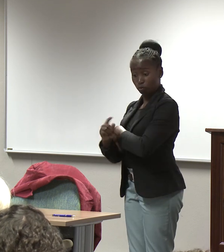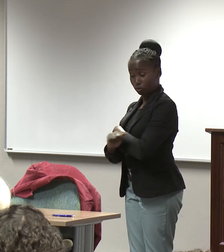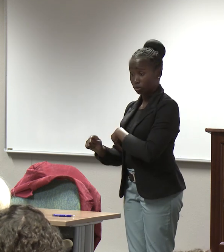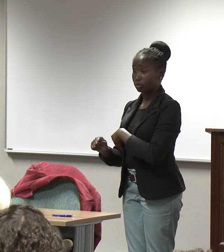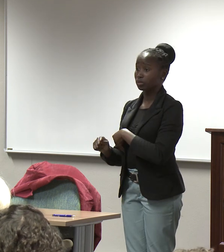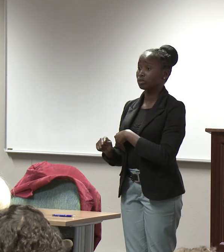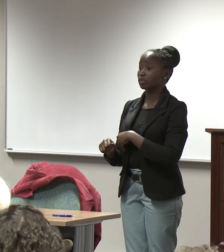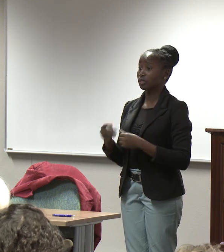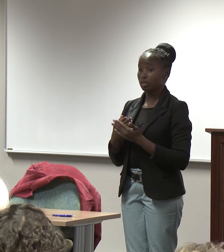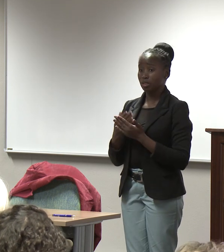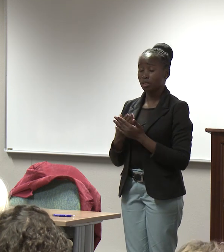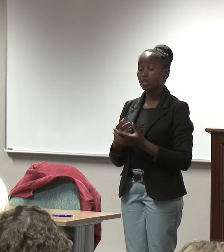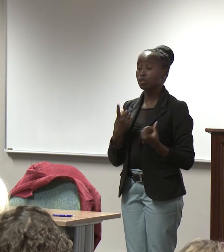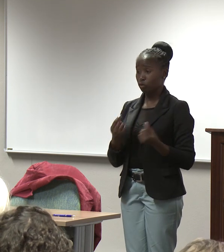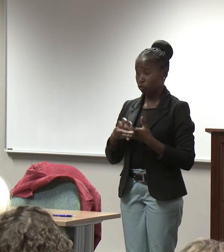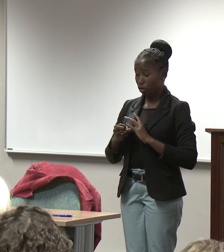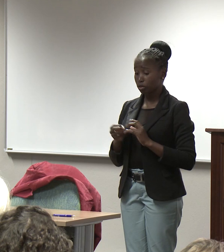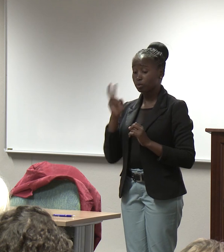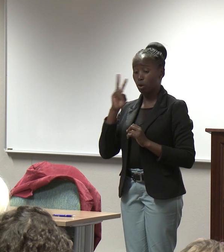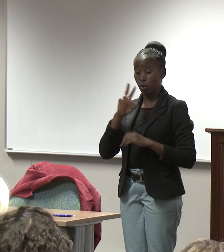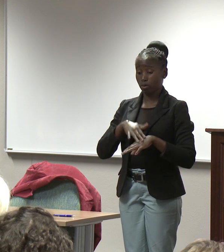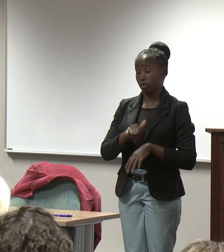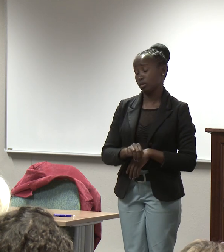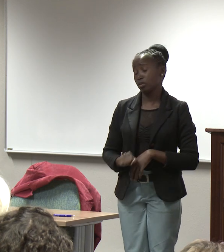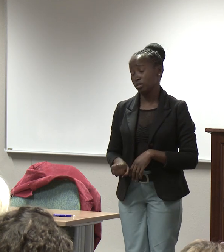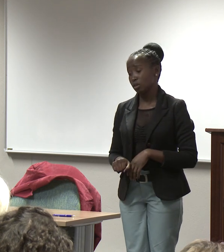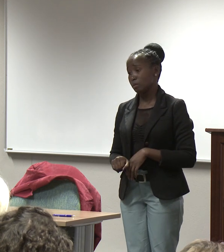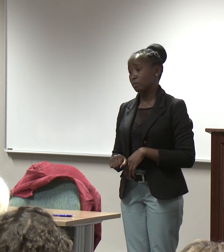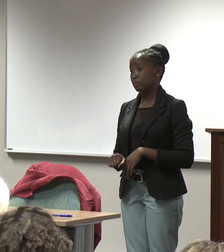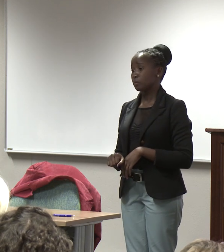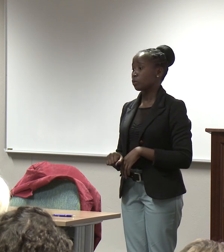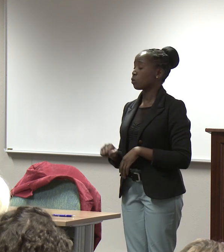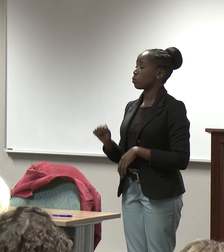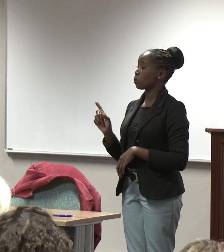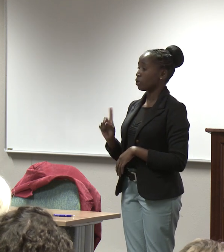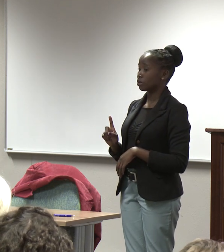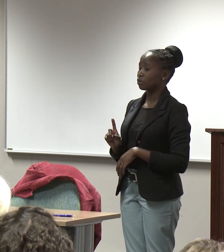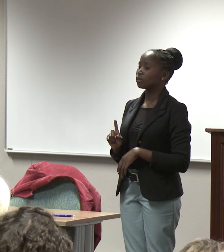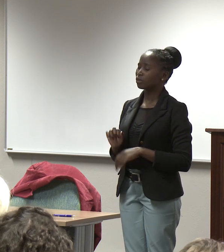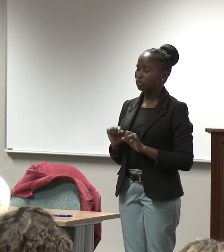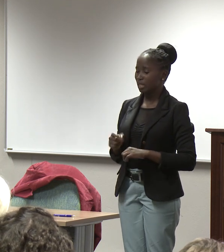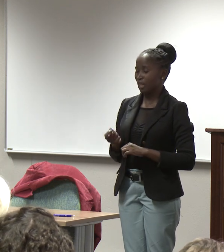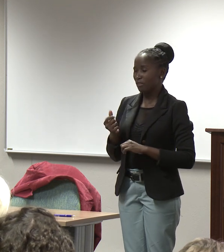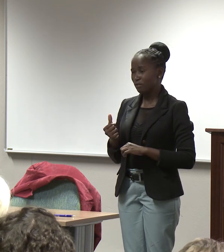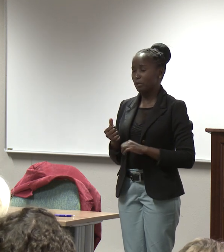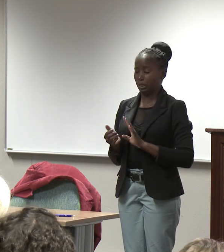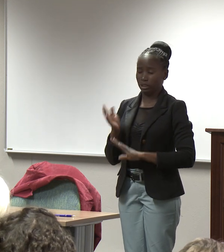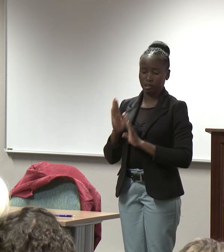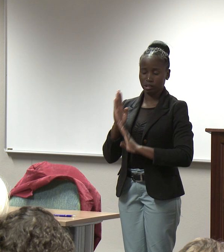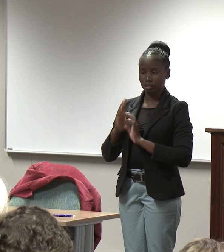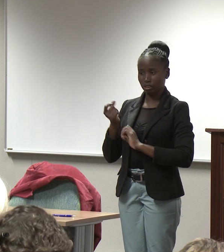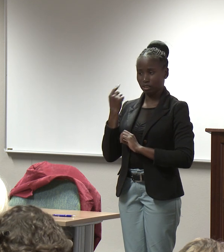get there. Precious come. That we may, in a few decades, do not